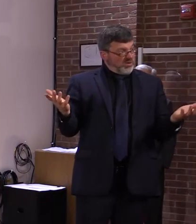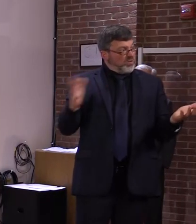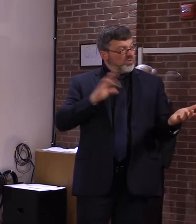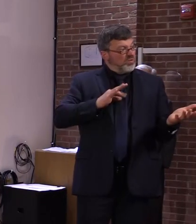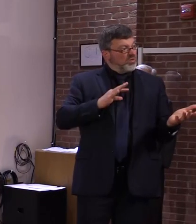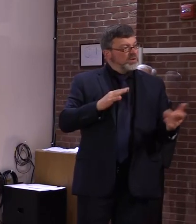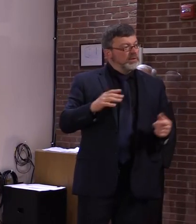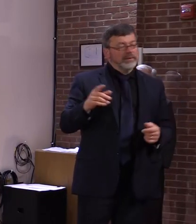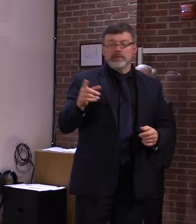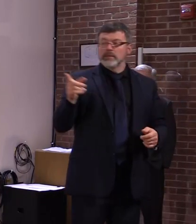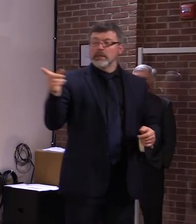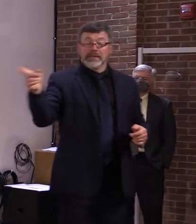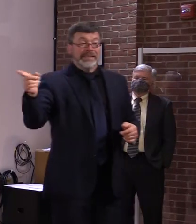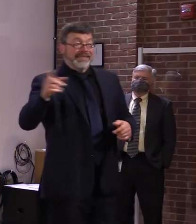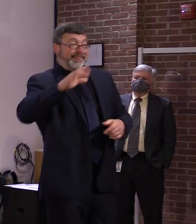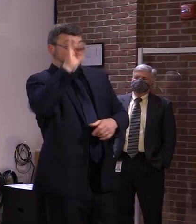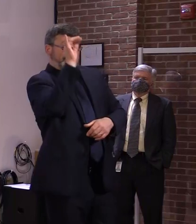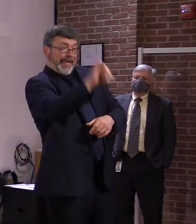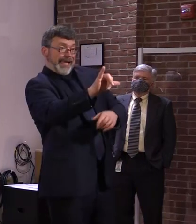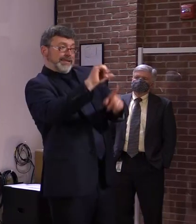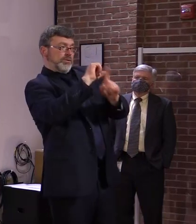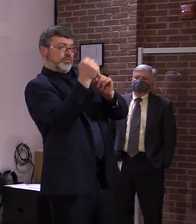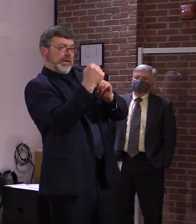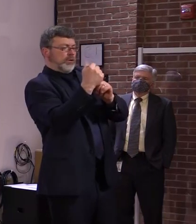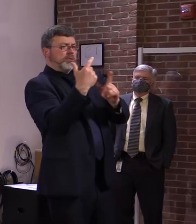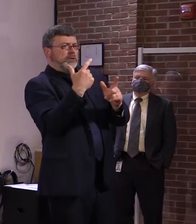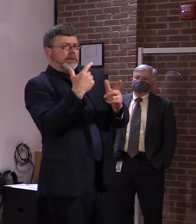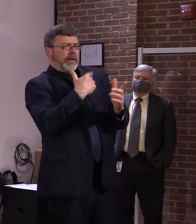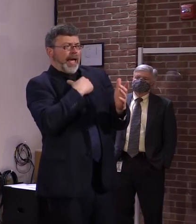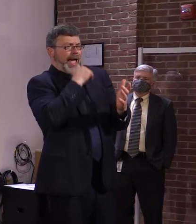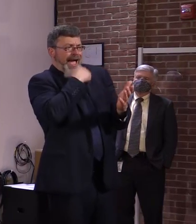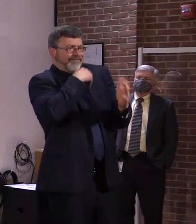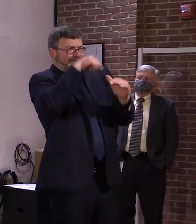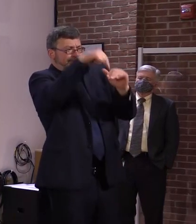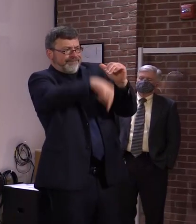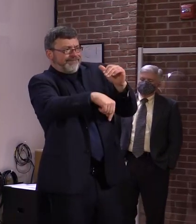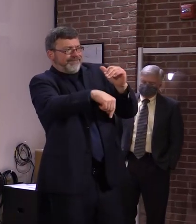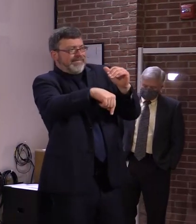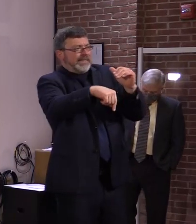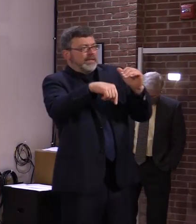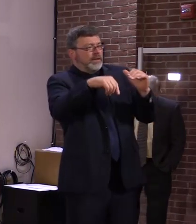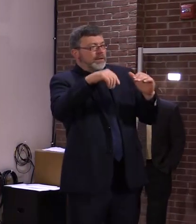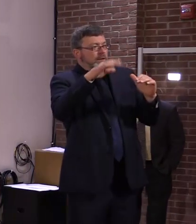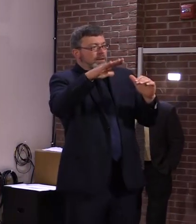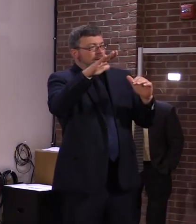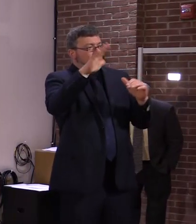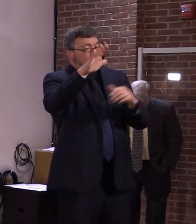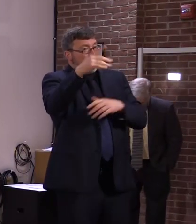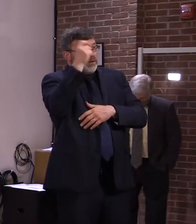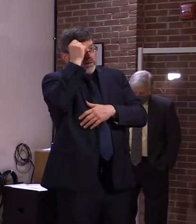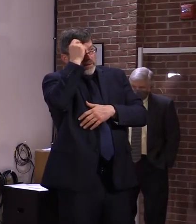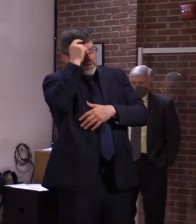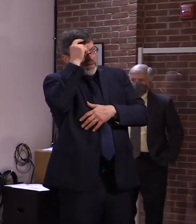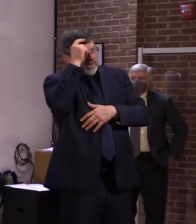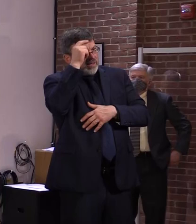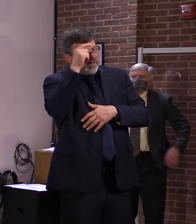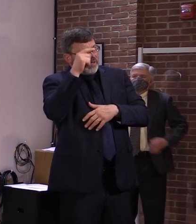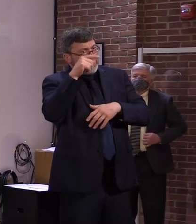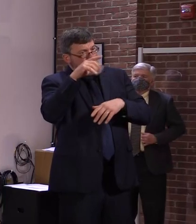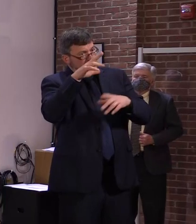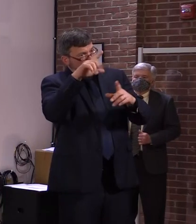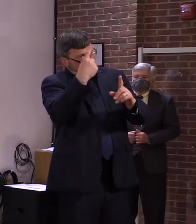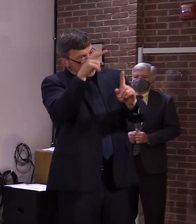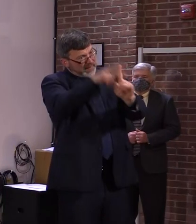it's out-of-state travel. And do we need, many times it is important for something to